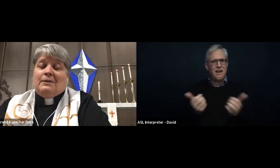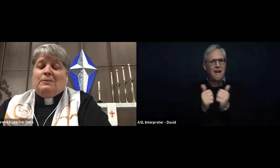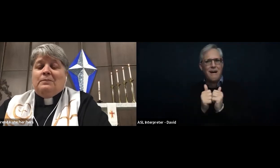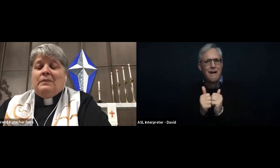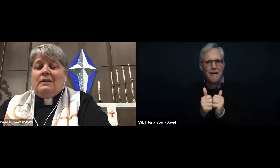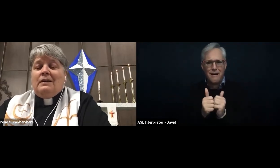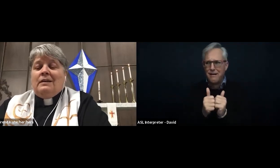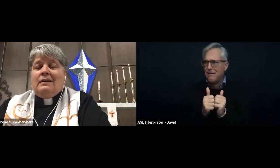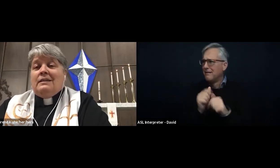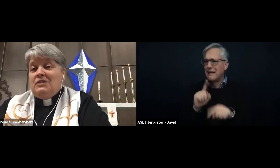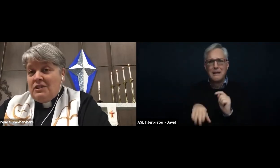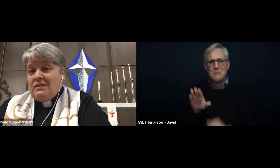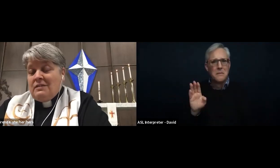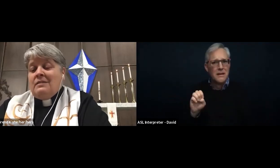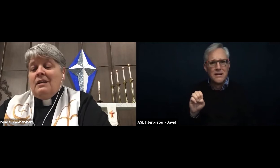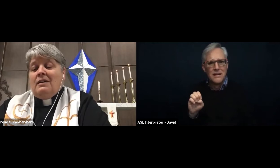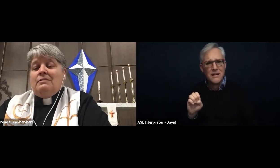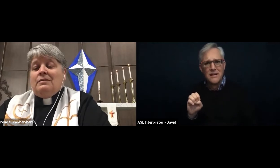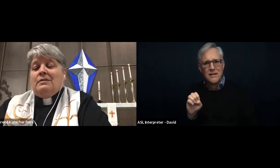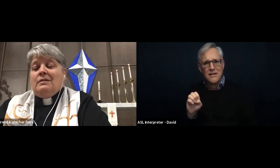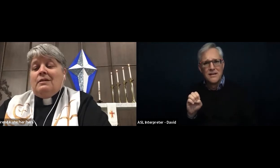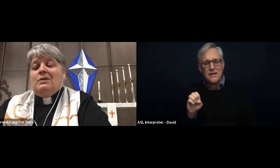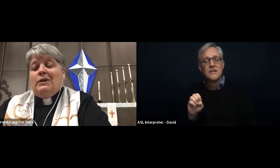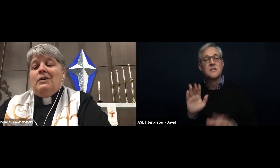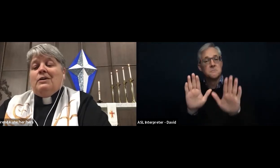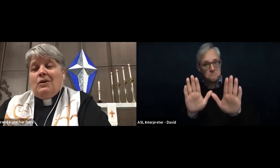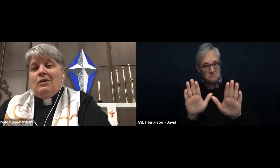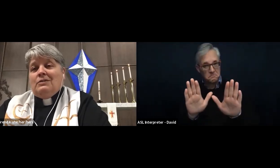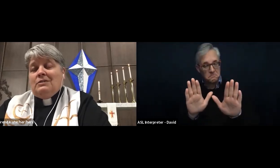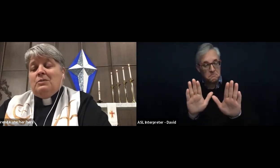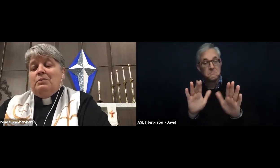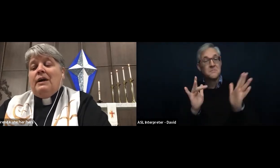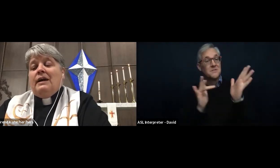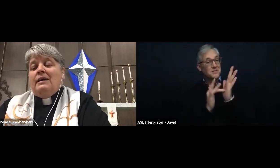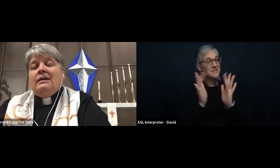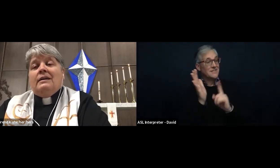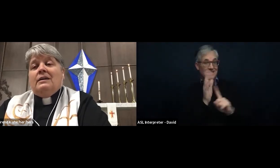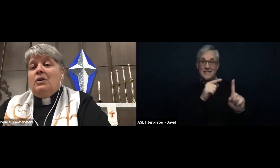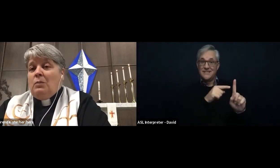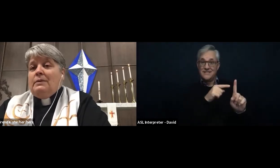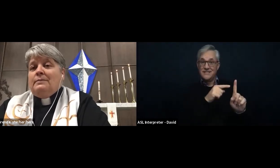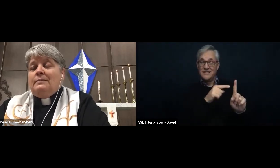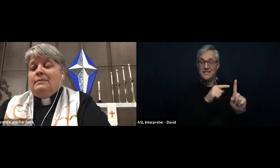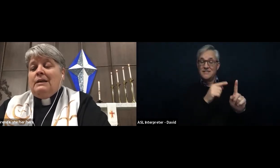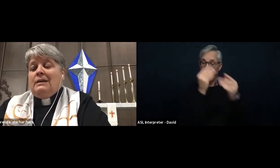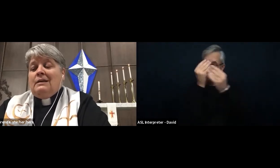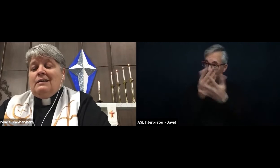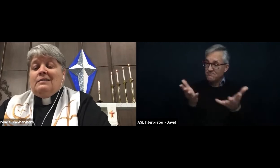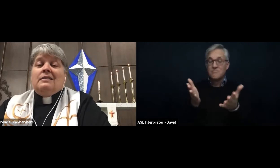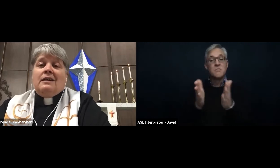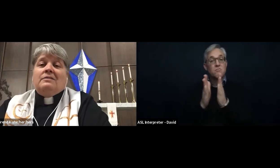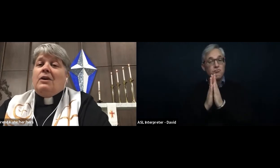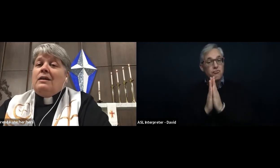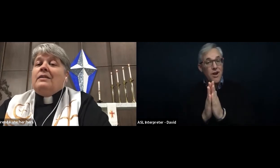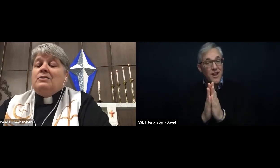And still, in Jesus's love, we are called to pray in hope,